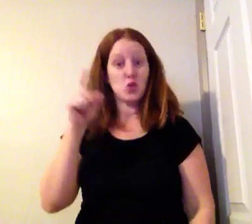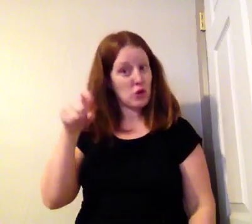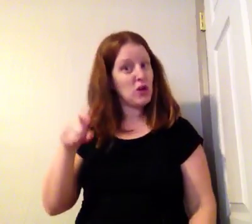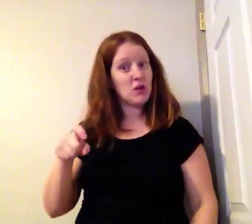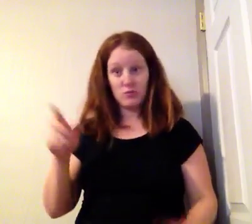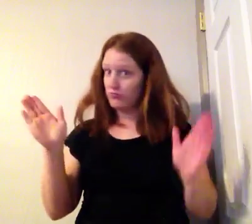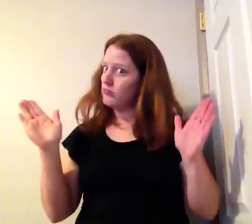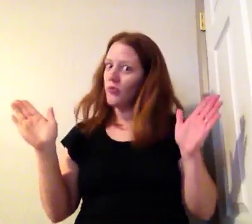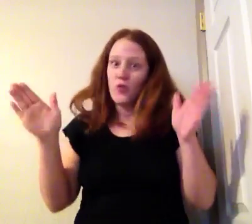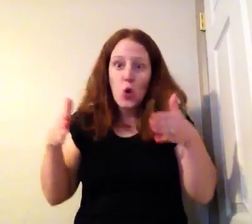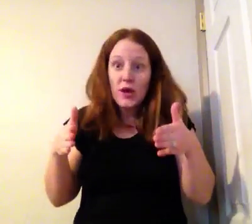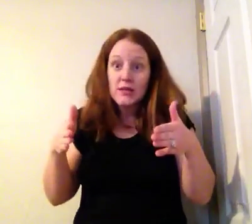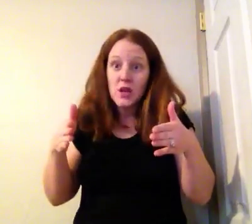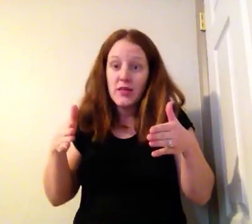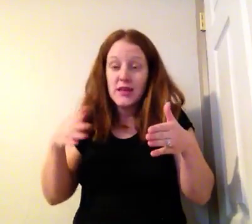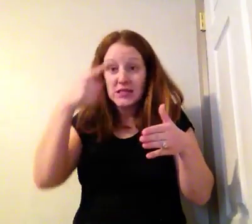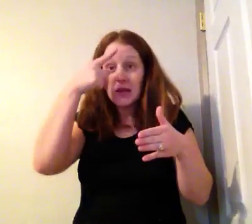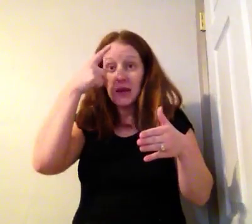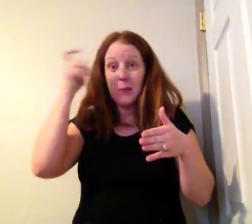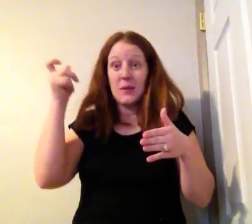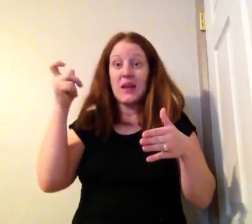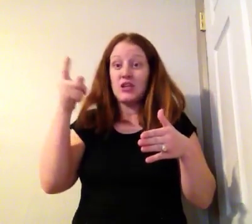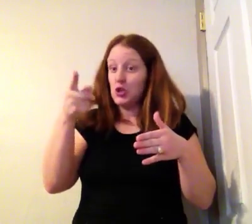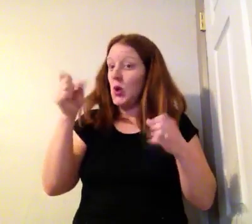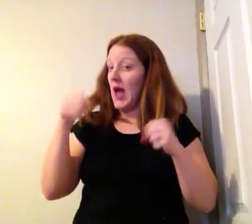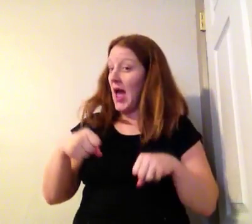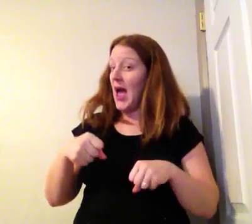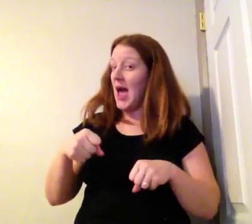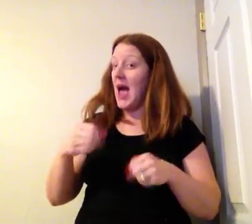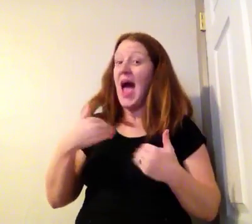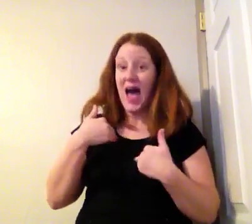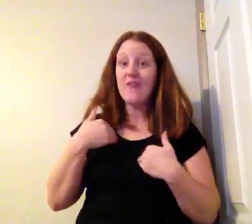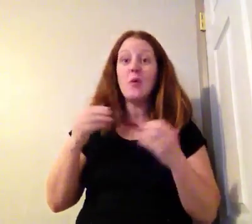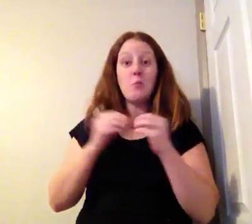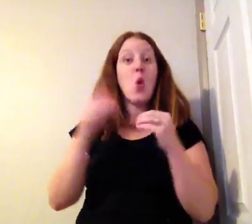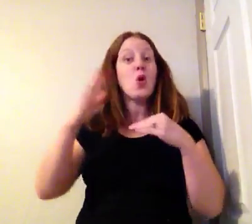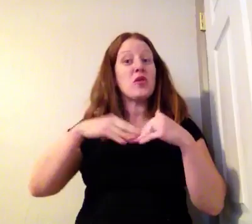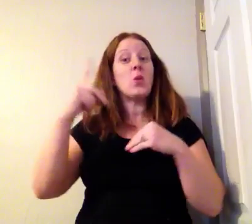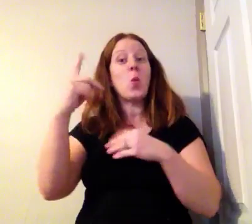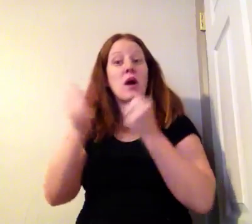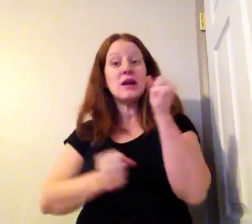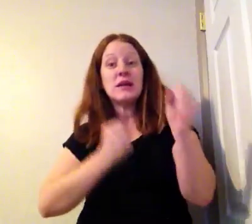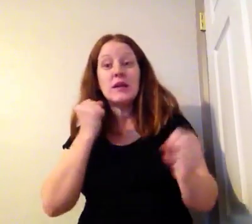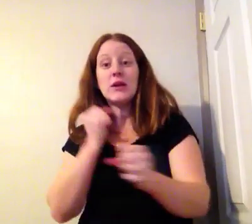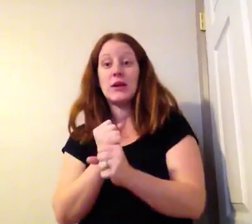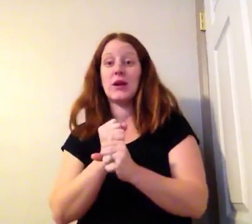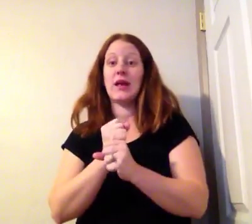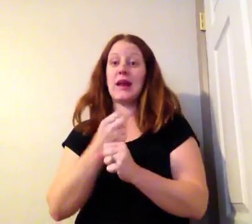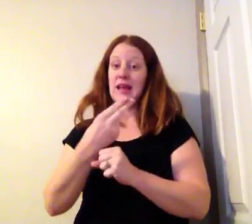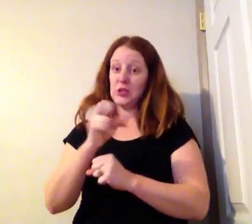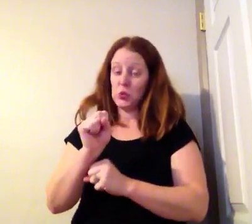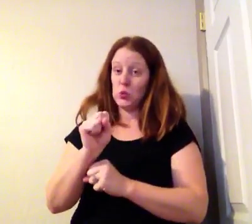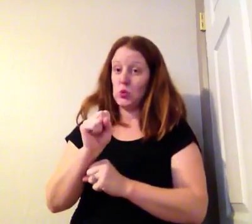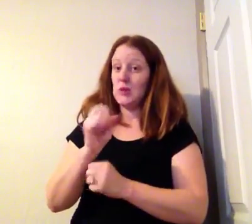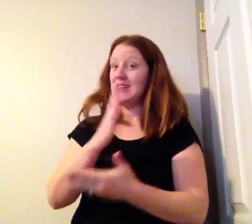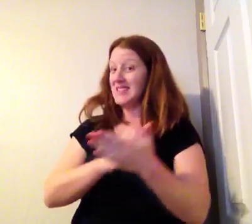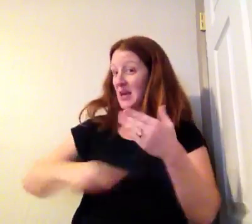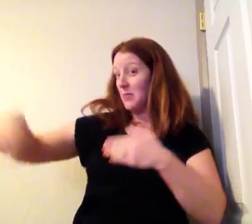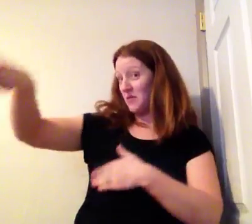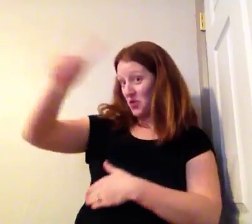you had more than 1 year of chemistry in high school. Many of you had AP. This is Steve's AP, yeah? I assume